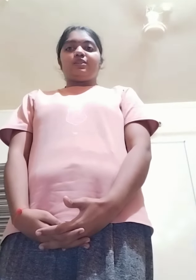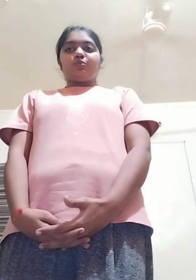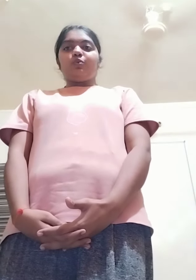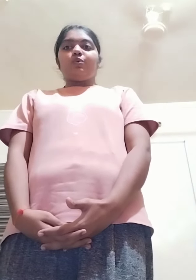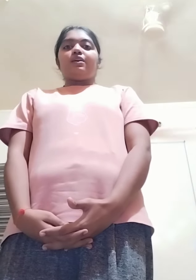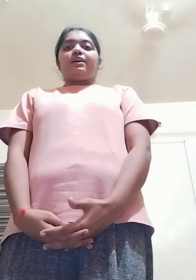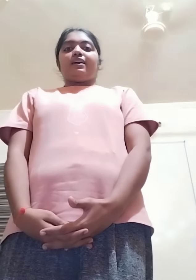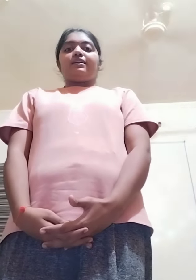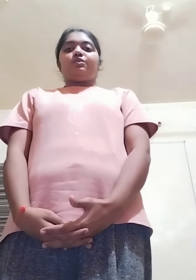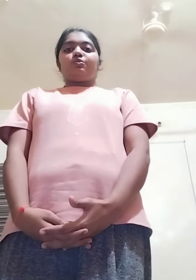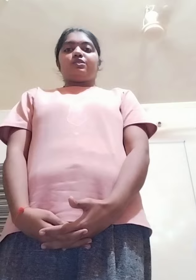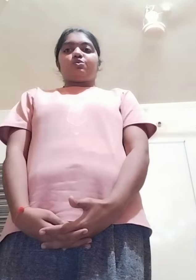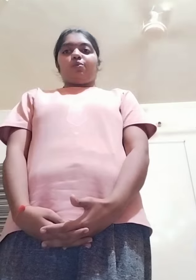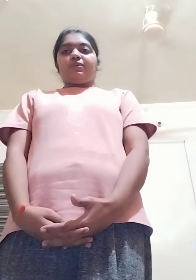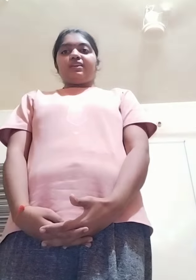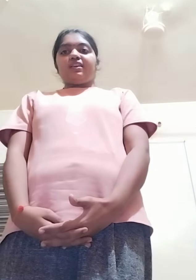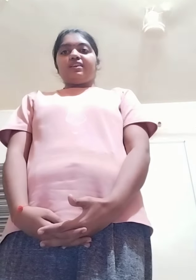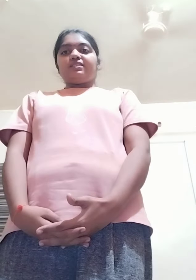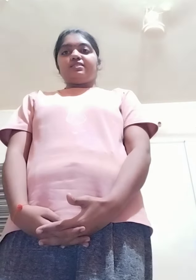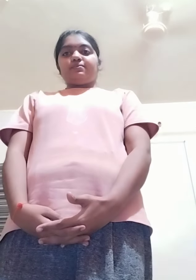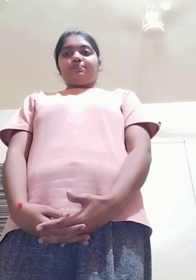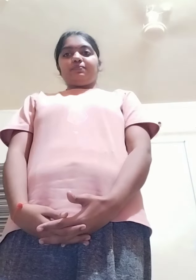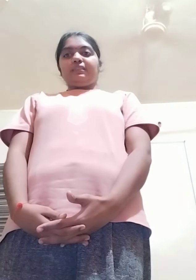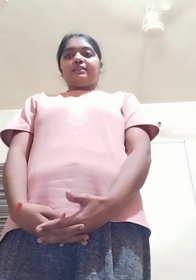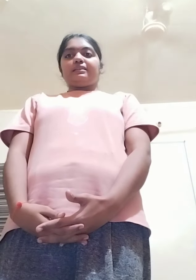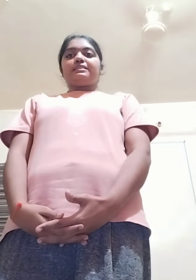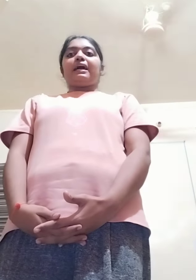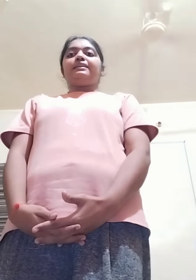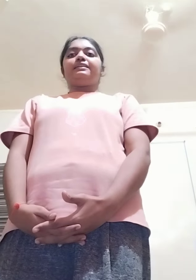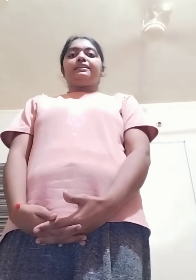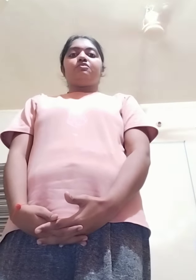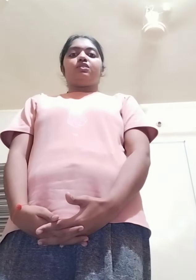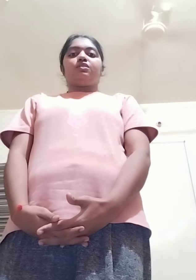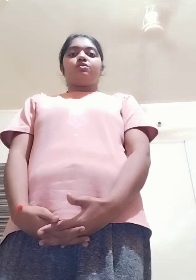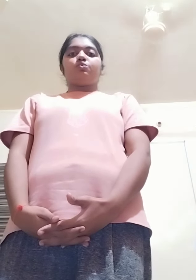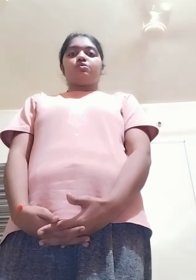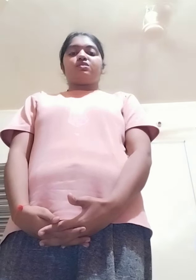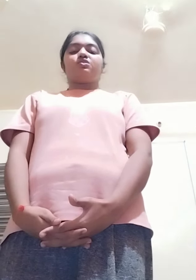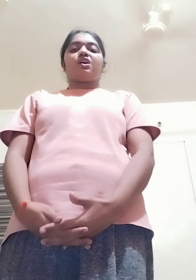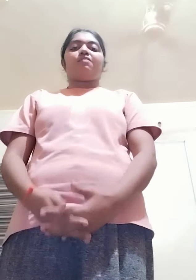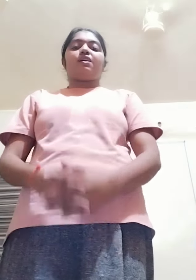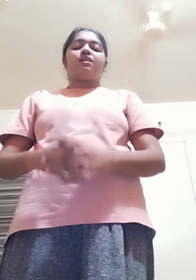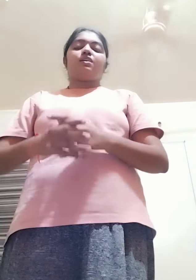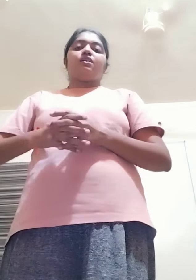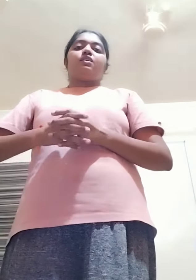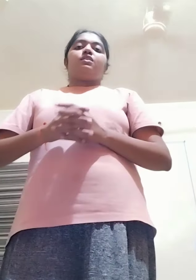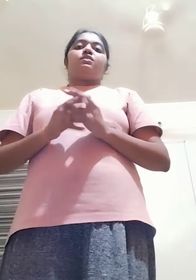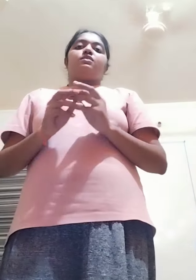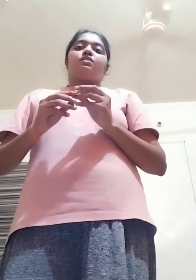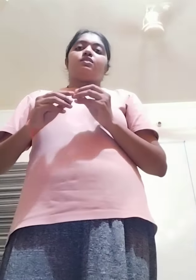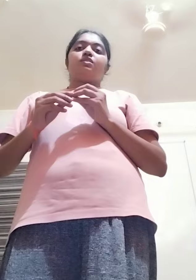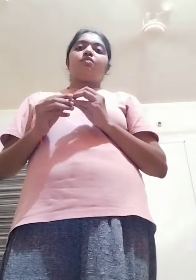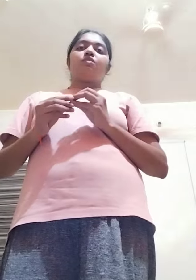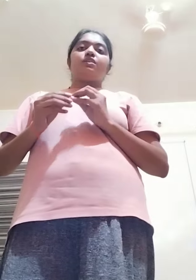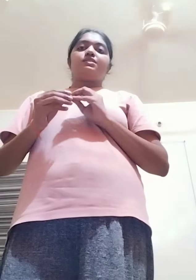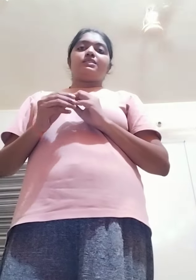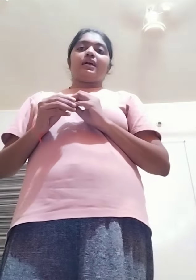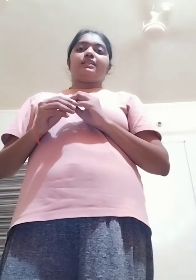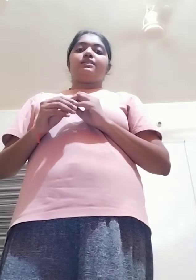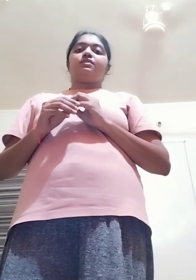2022 and today's topic is static keyword used in Java. The word static is